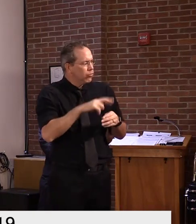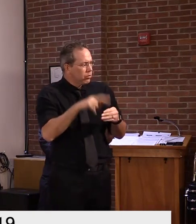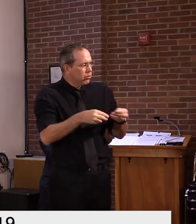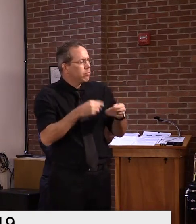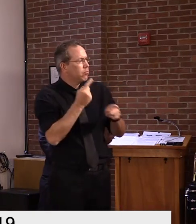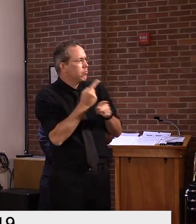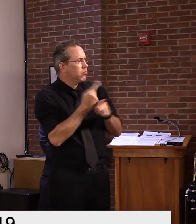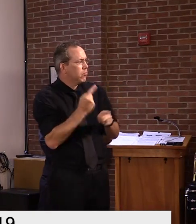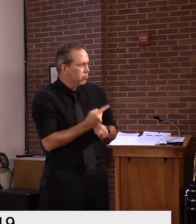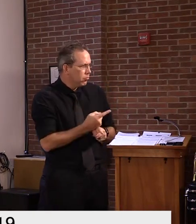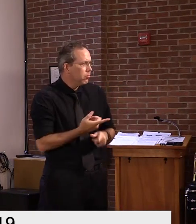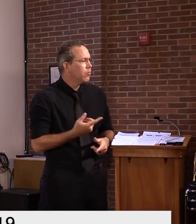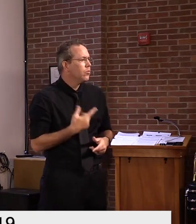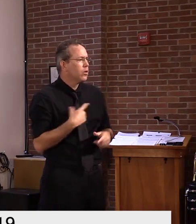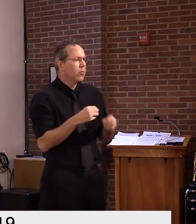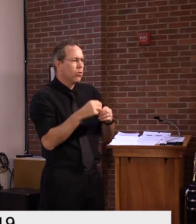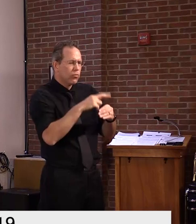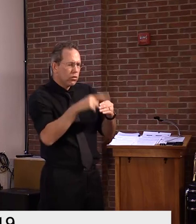moving forward.